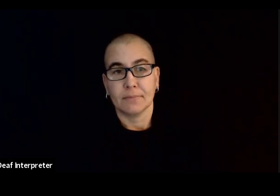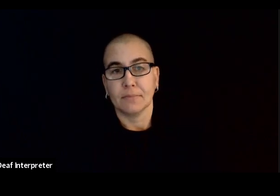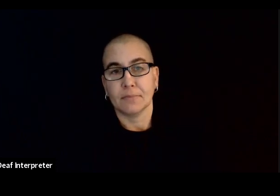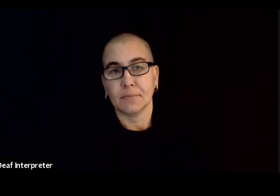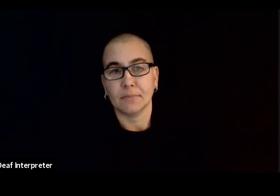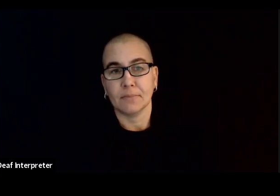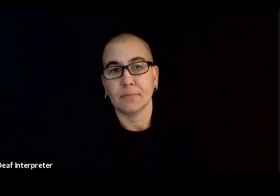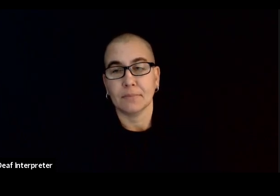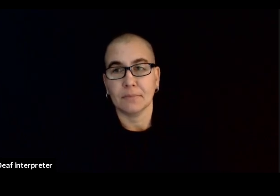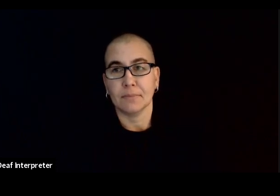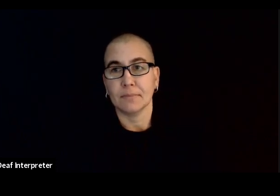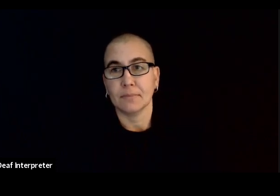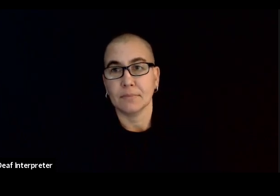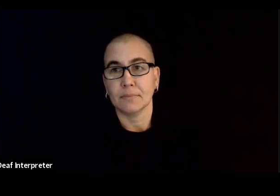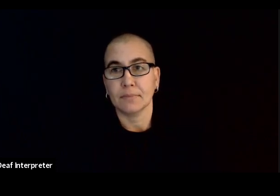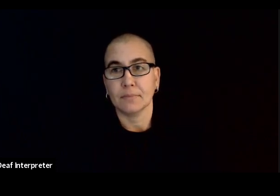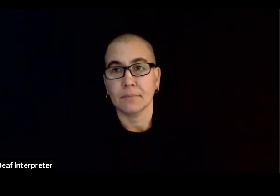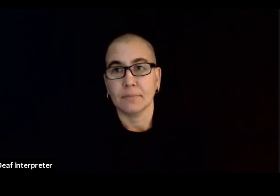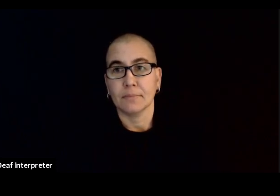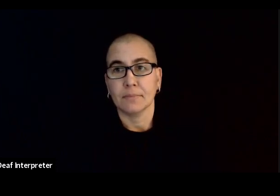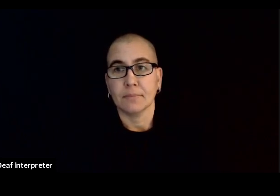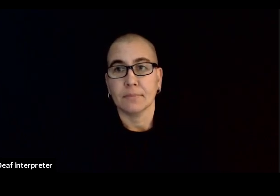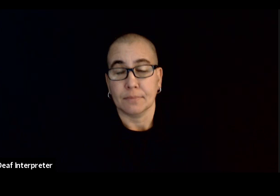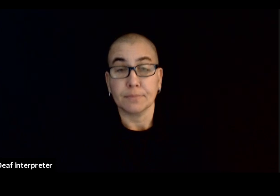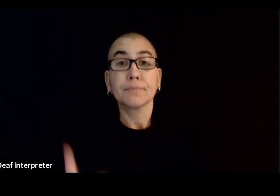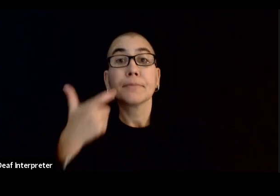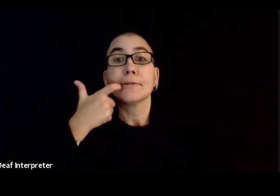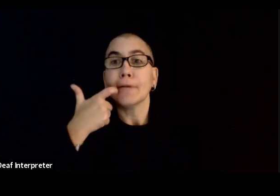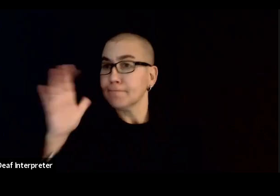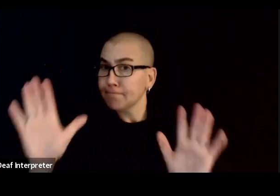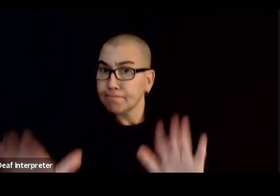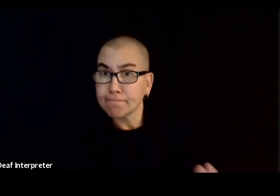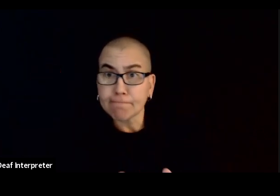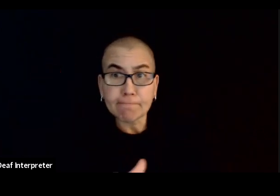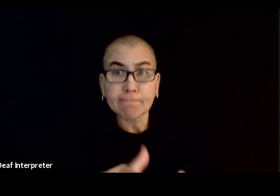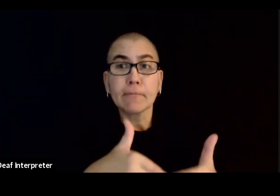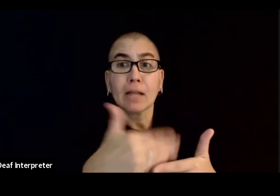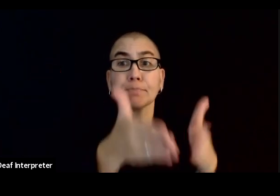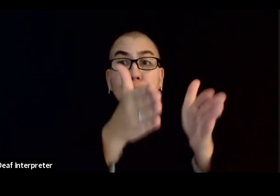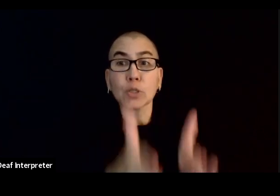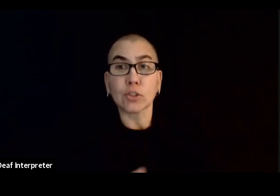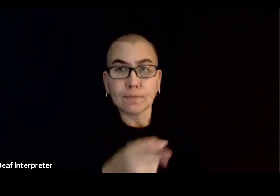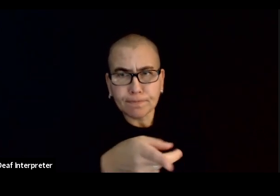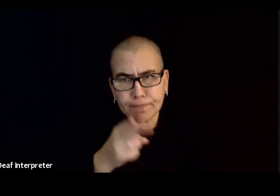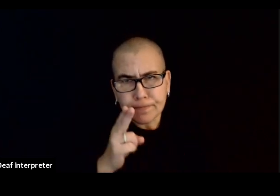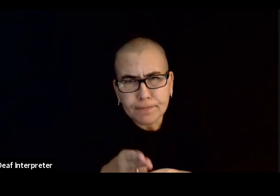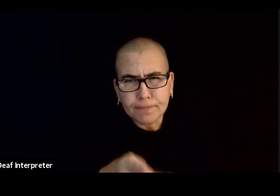Our next question comes from Chris Rogers from Winona Post. Your line is now open.